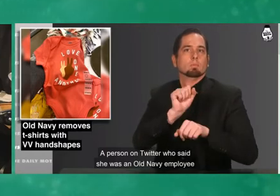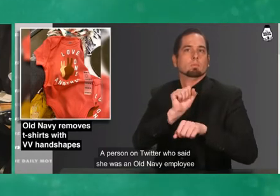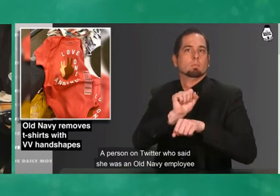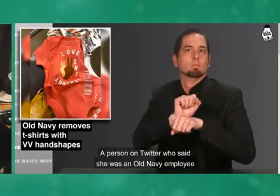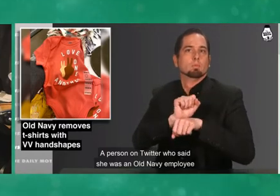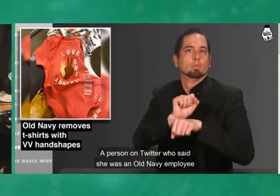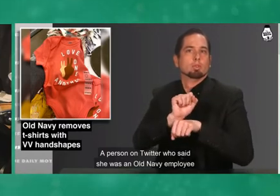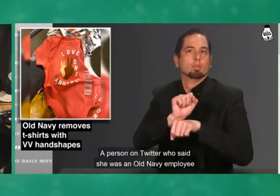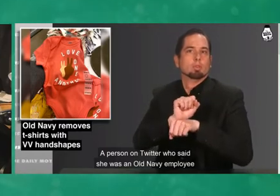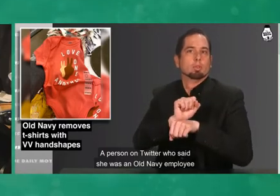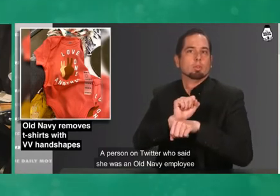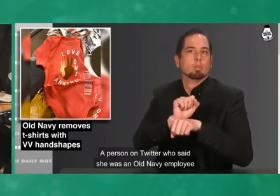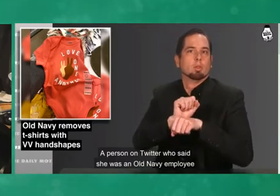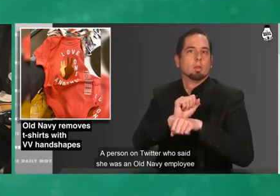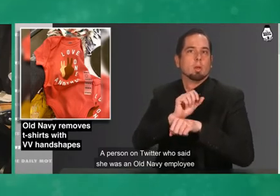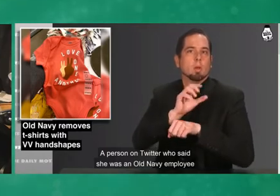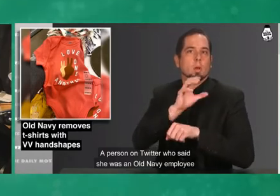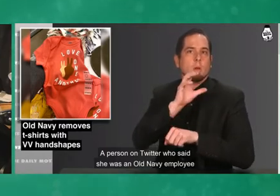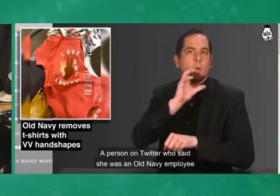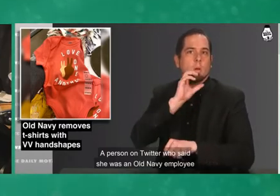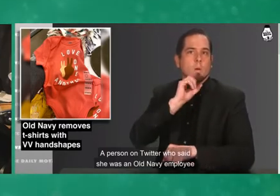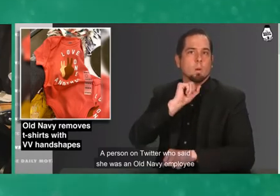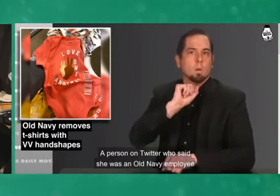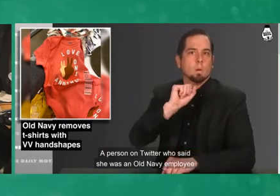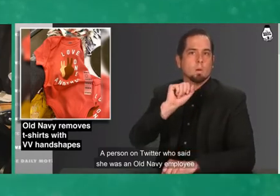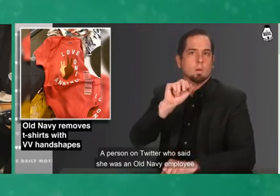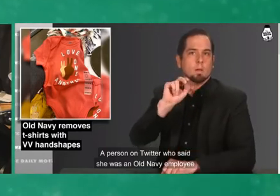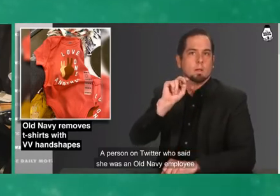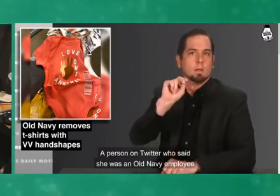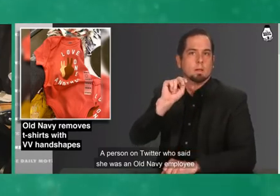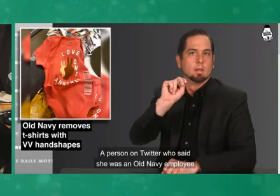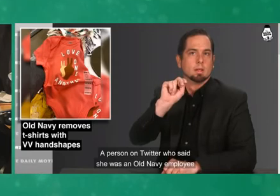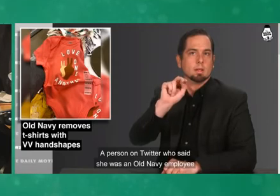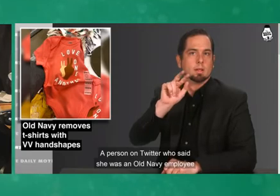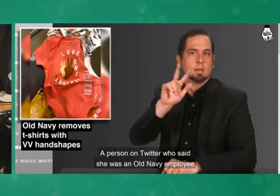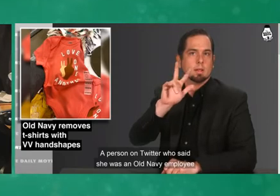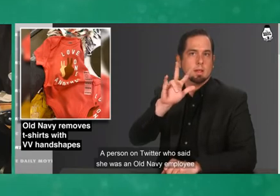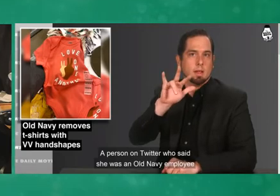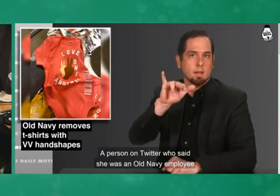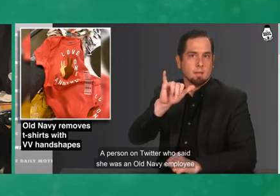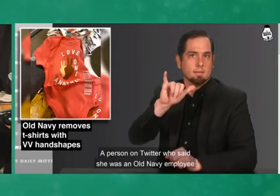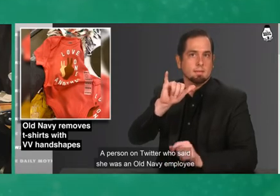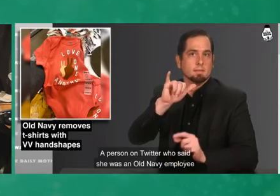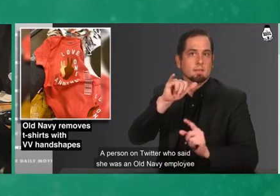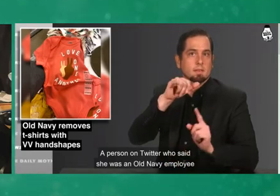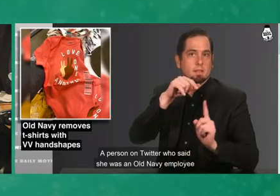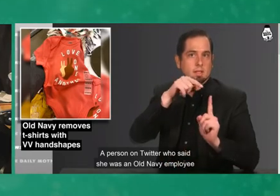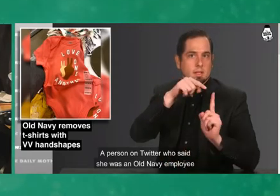told, was told, who was by a worker,